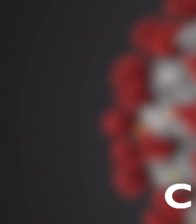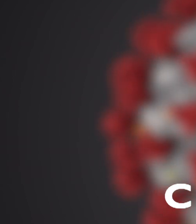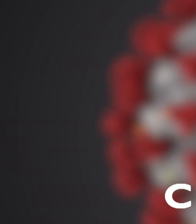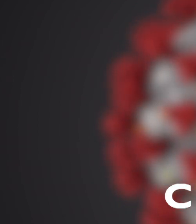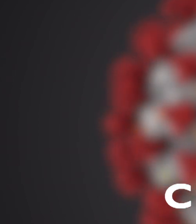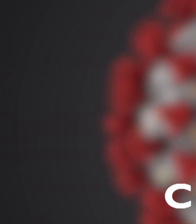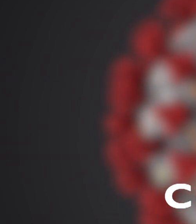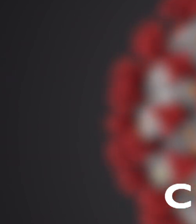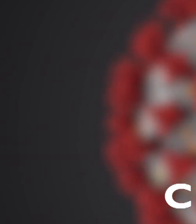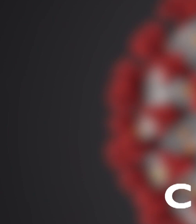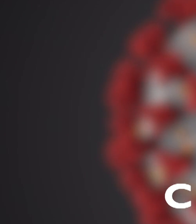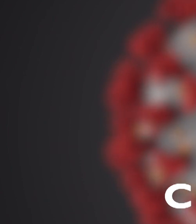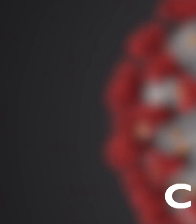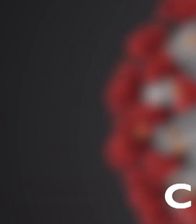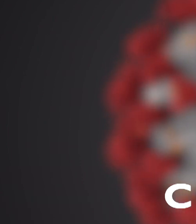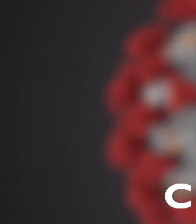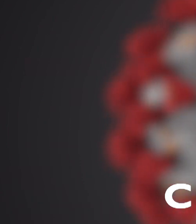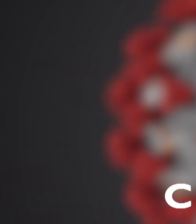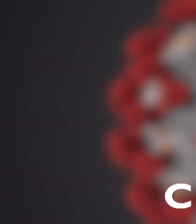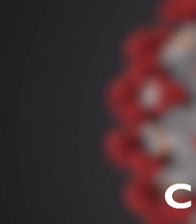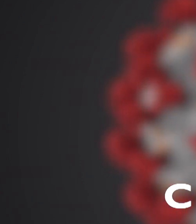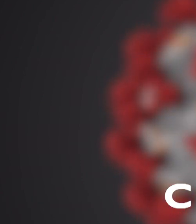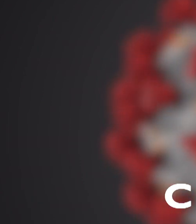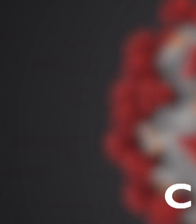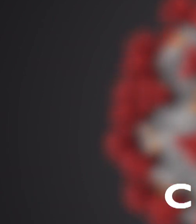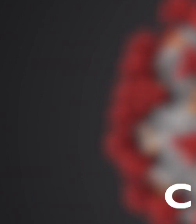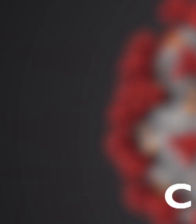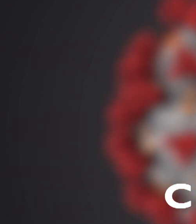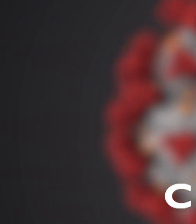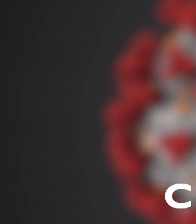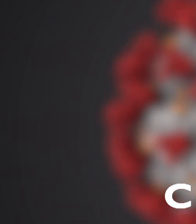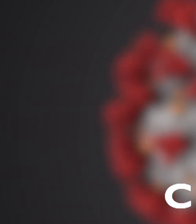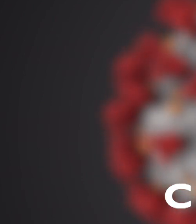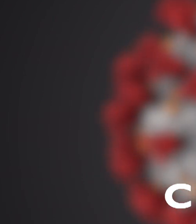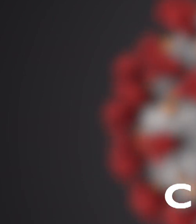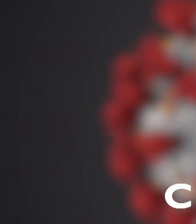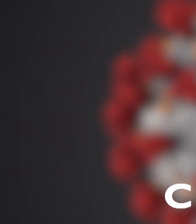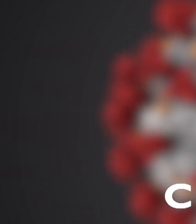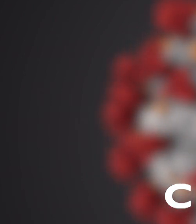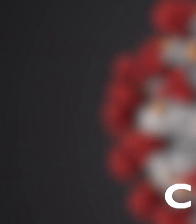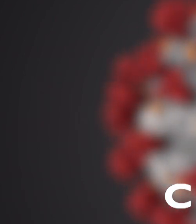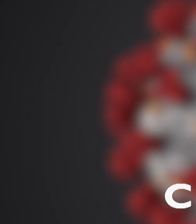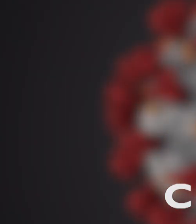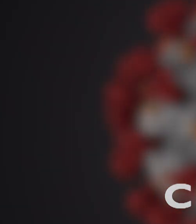pandemic in Cupertino, please visit cupertino.org/coronavirus.